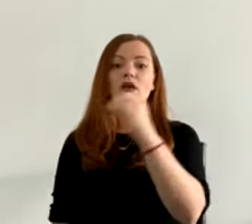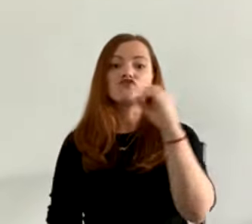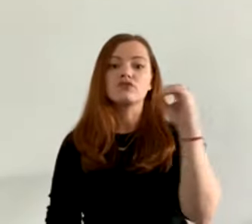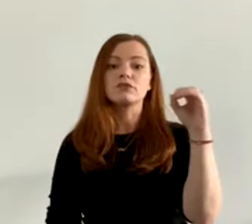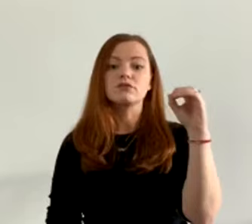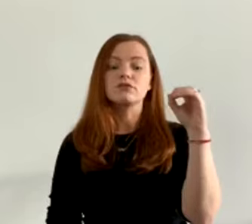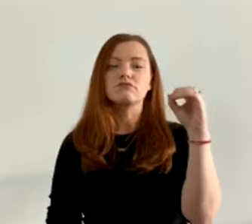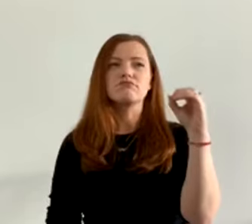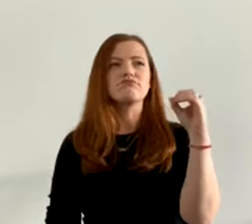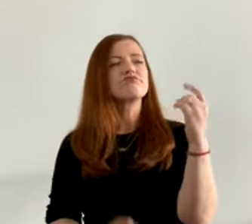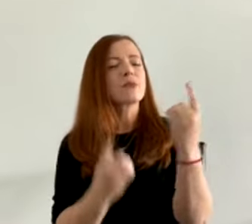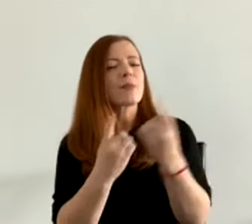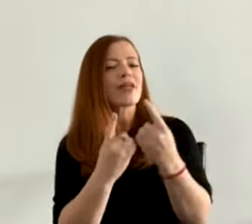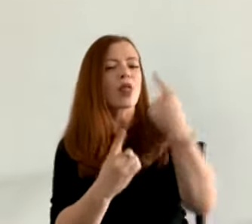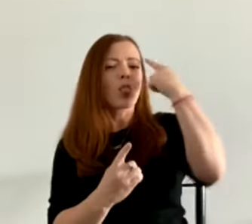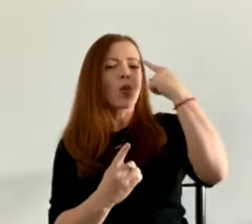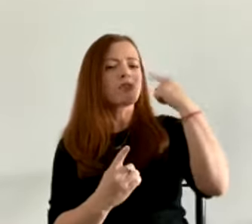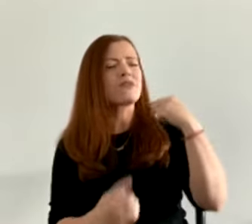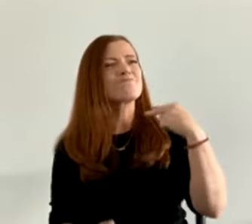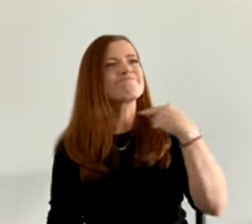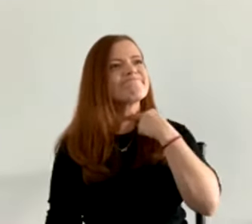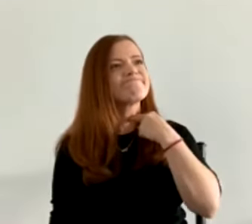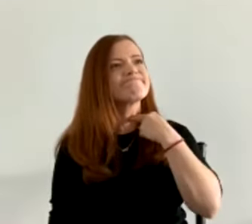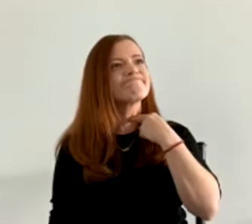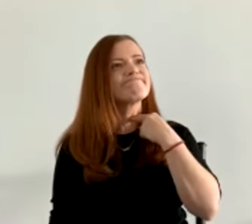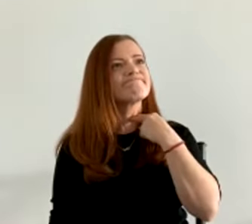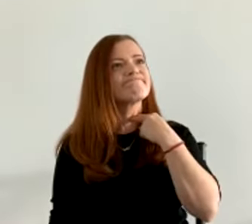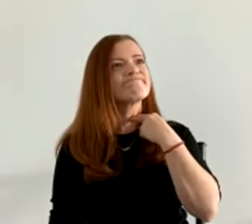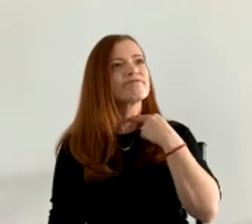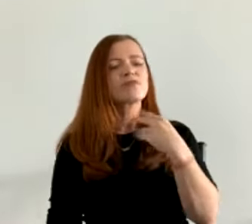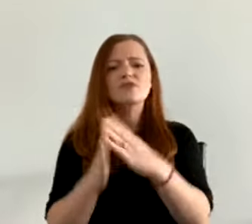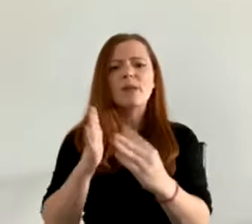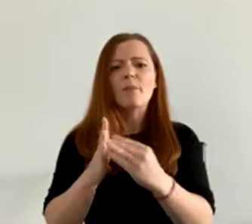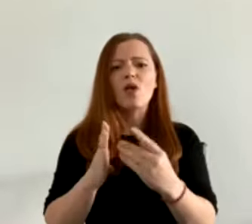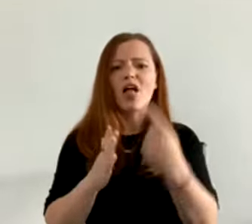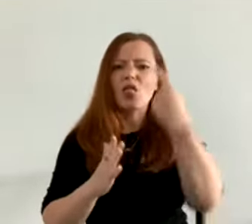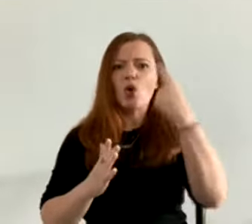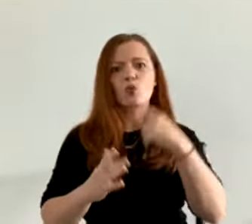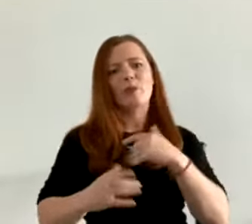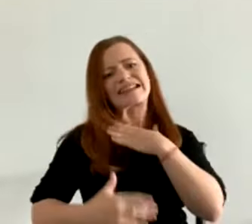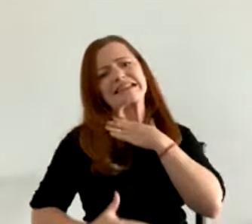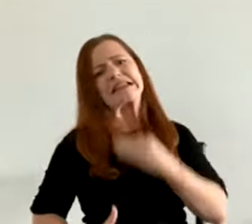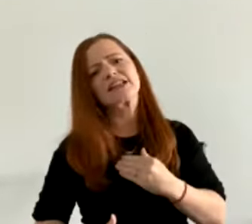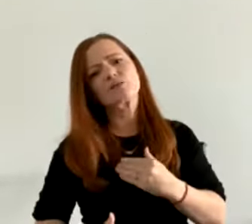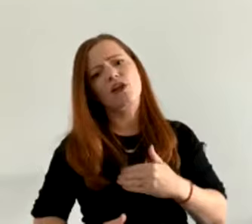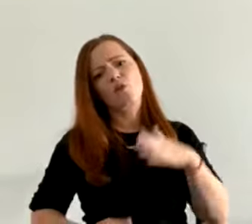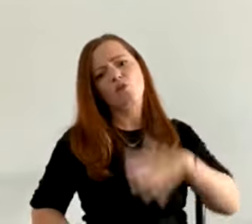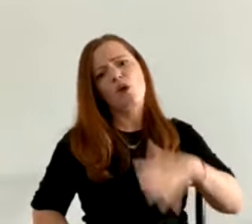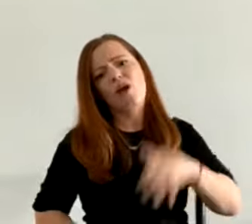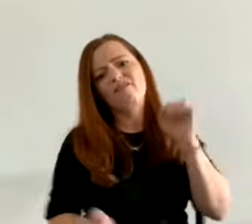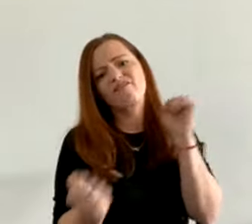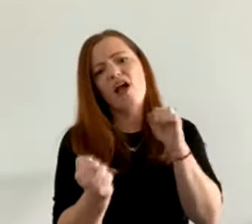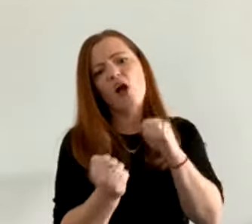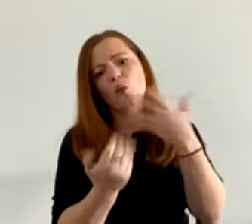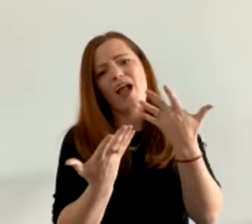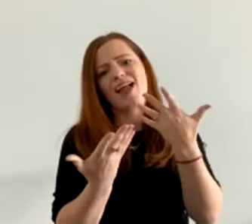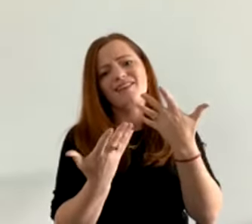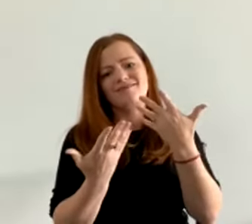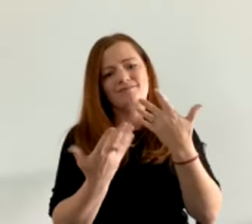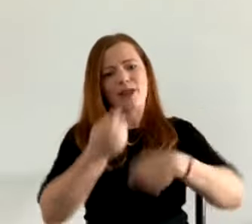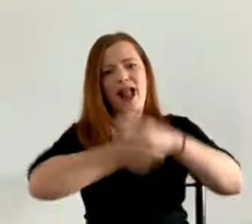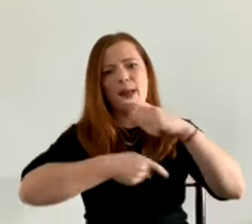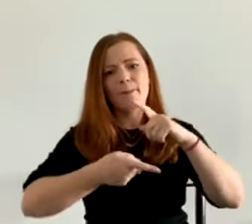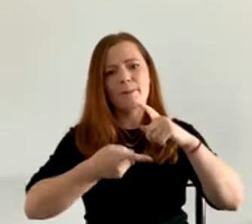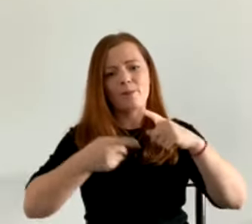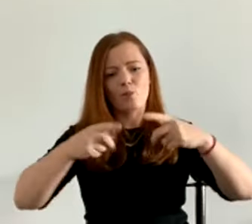I would miss, but don't. Like the way I thought I'd be desperate to fuck when I lost my legs, but all I wanted was to hold my